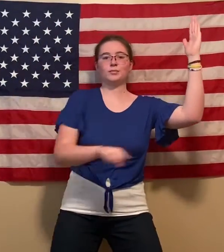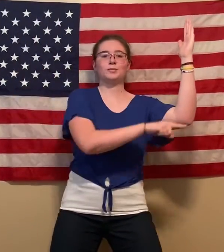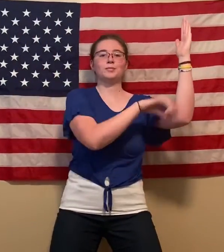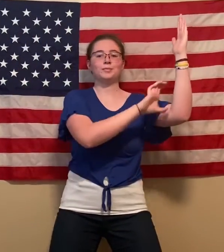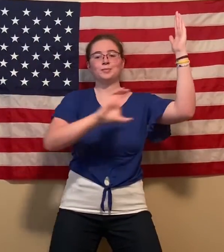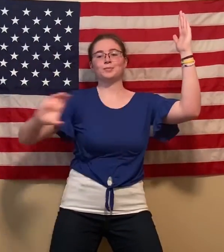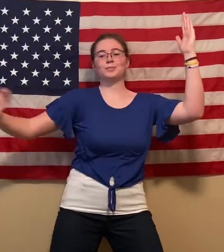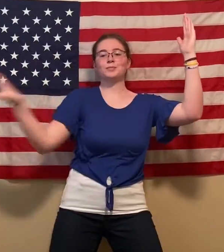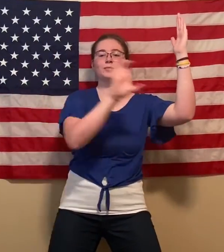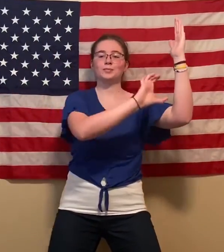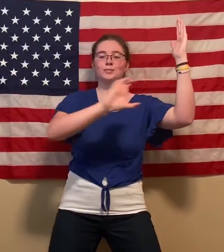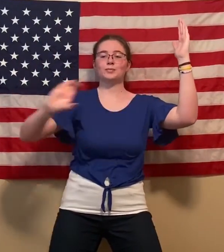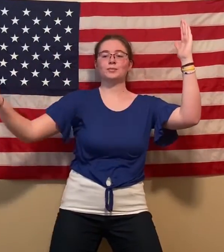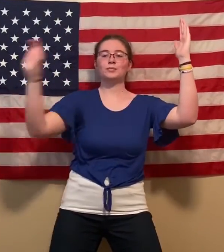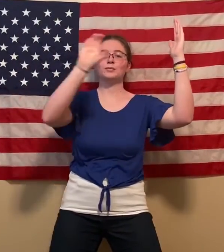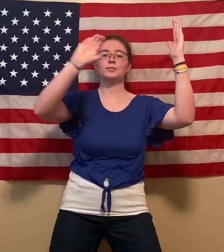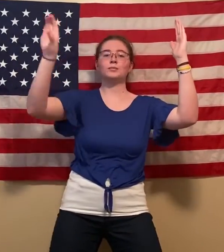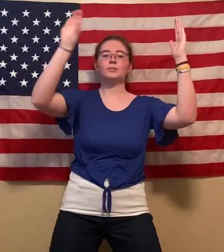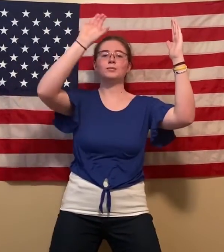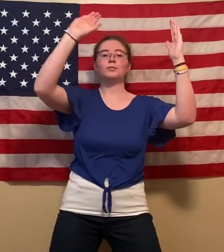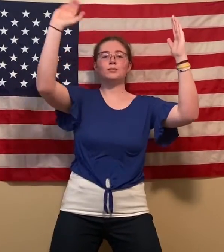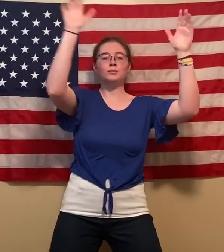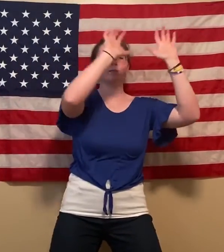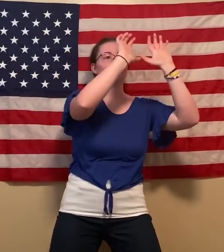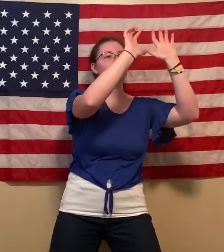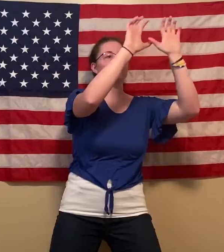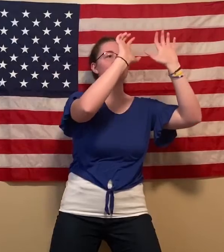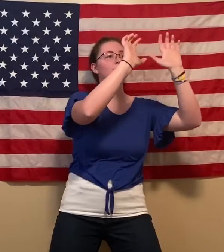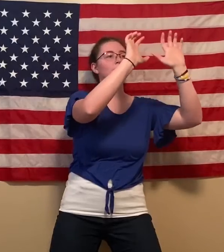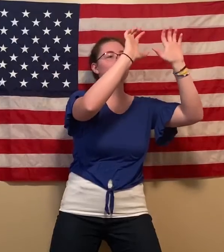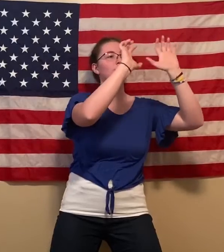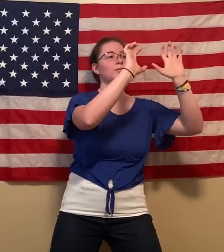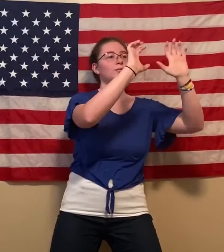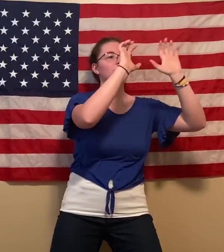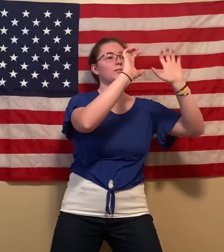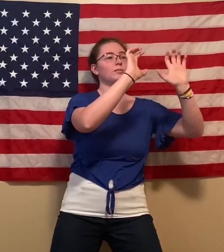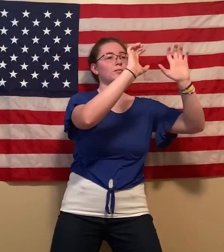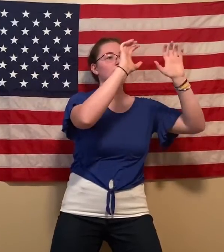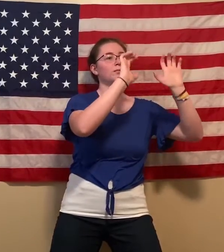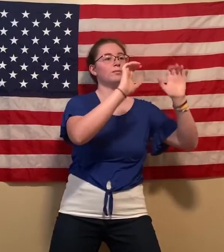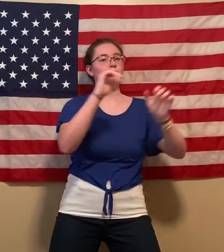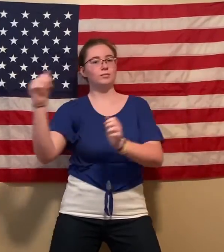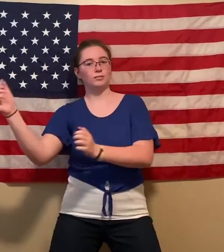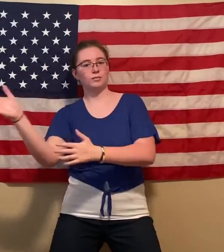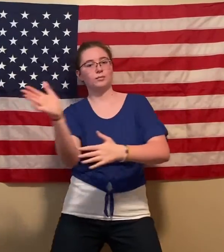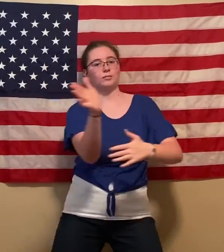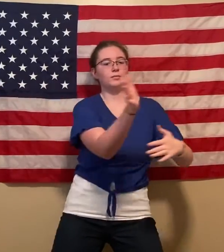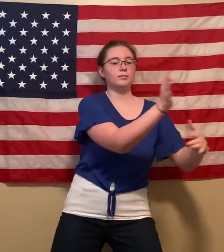does that star-spangled banner yet wave